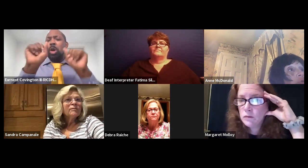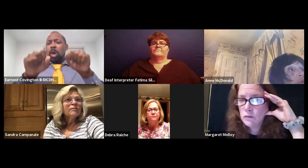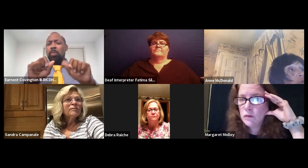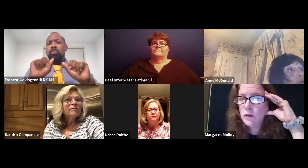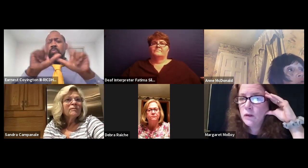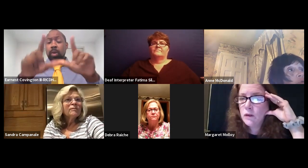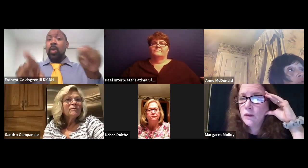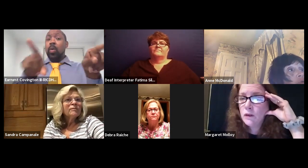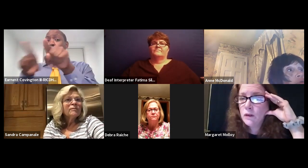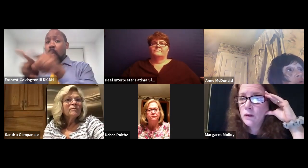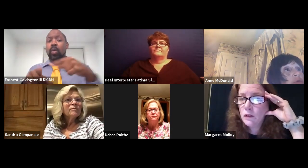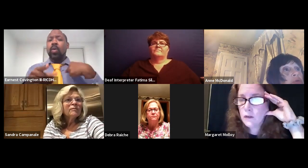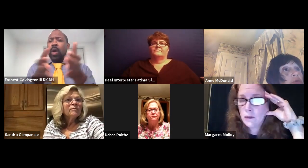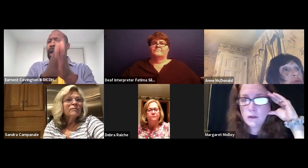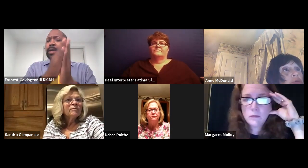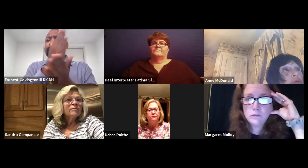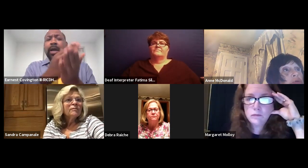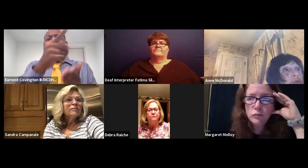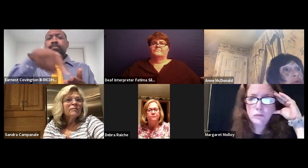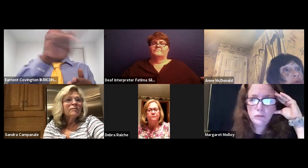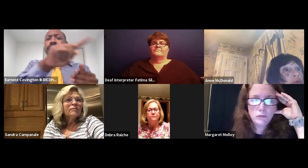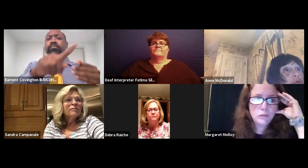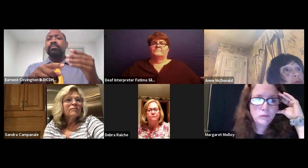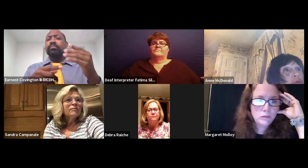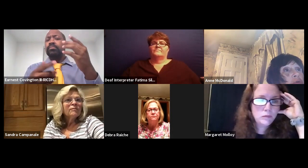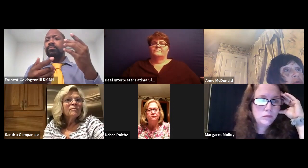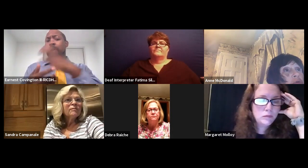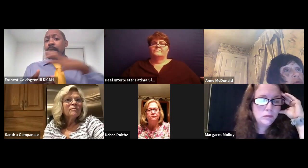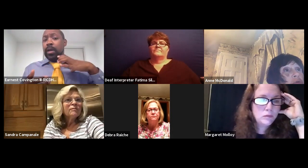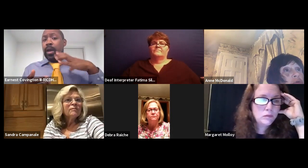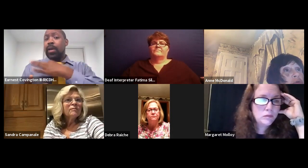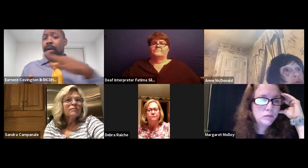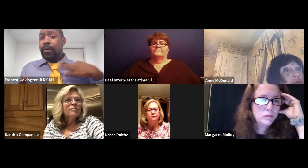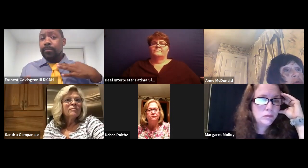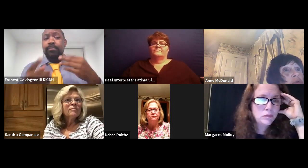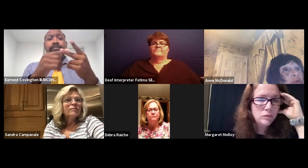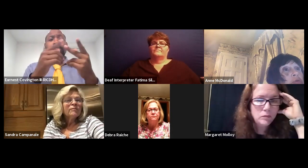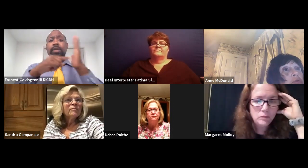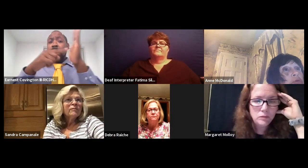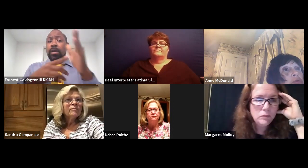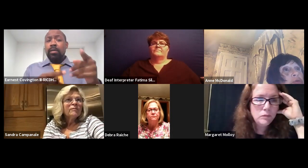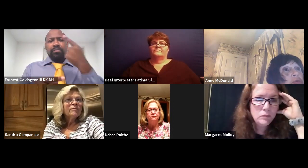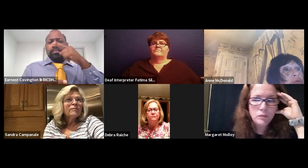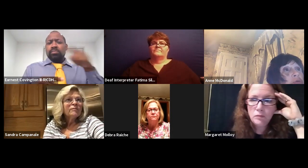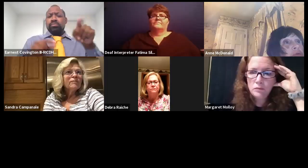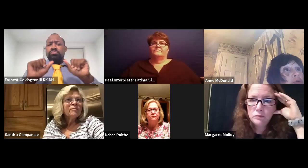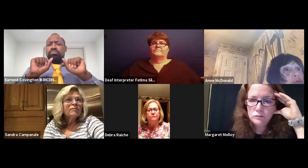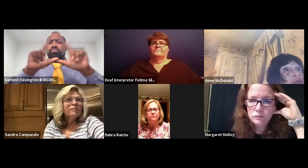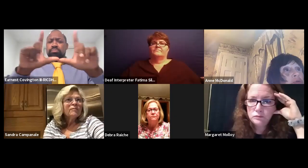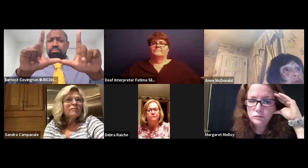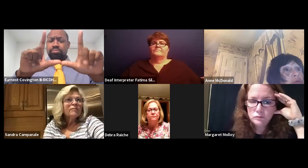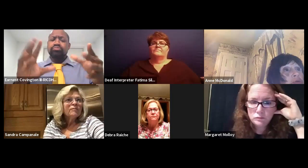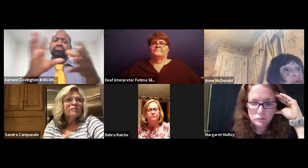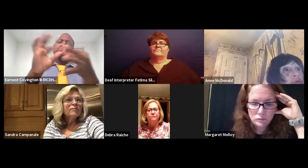earlier, when it's time for question and answer, that will be the time for you to turn your cameras on. And you can ask the commissioners